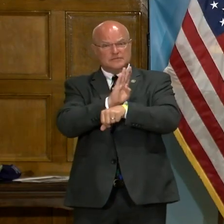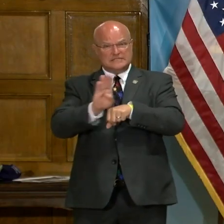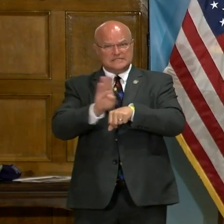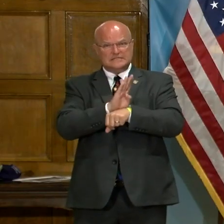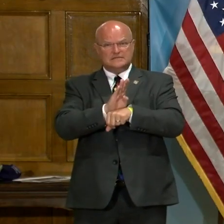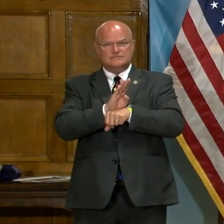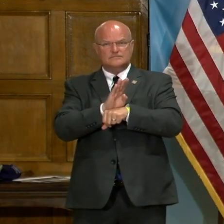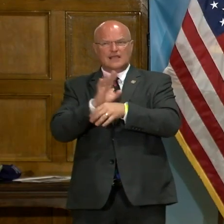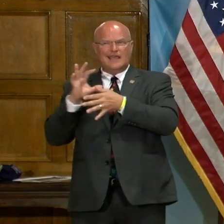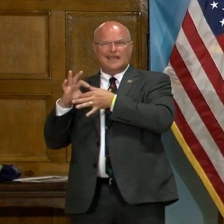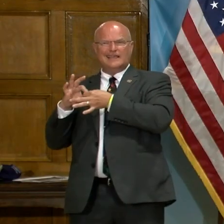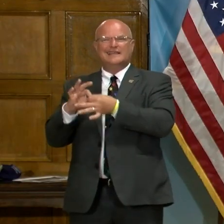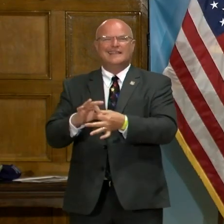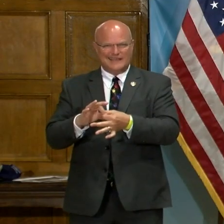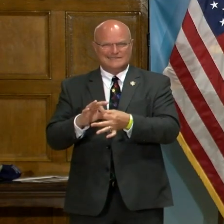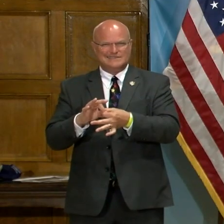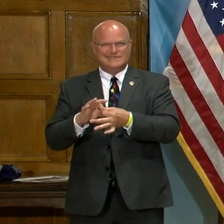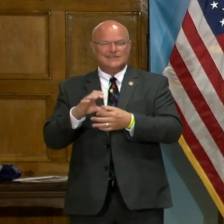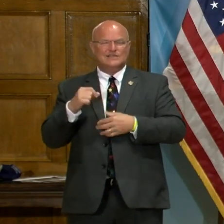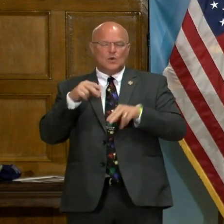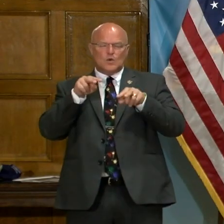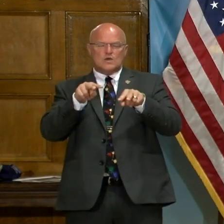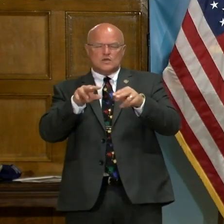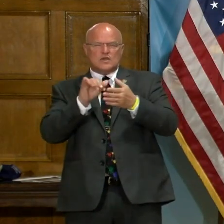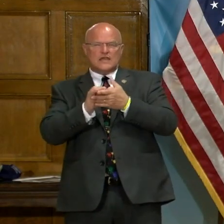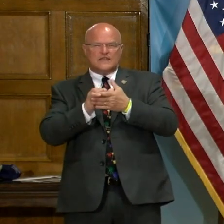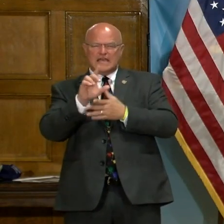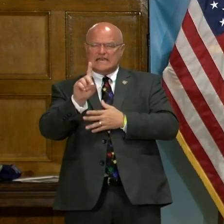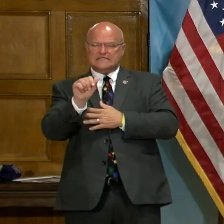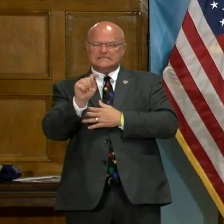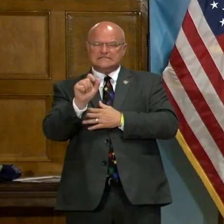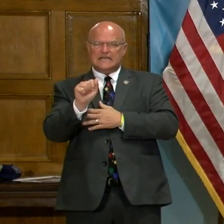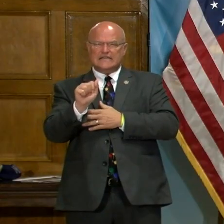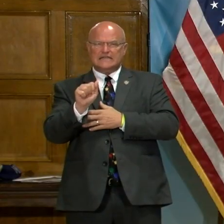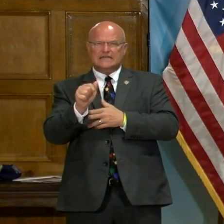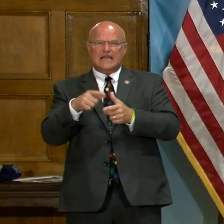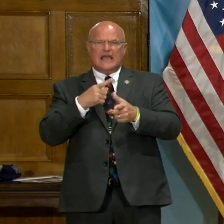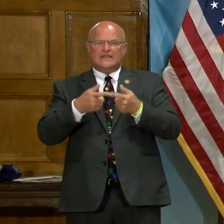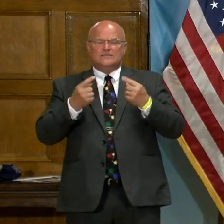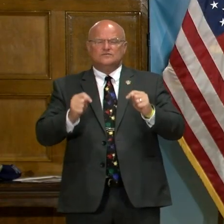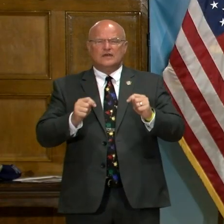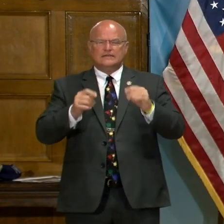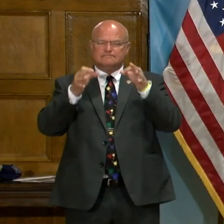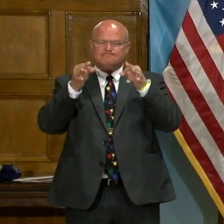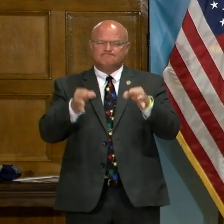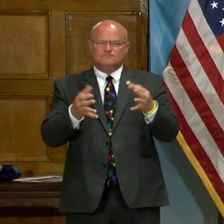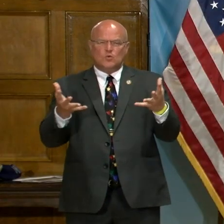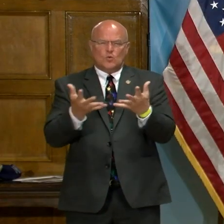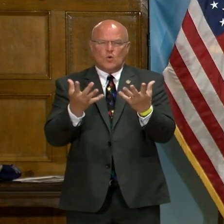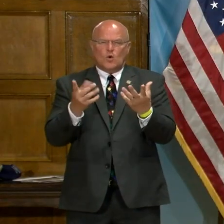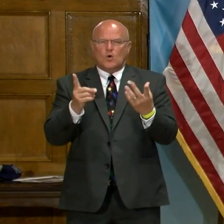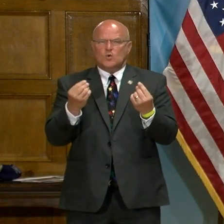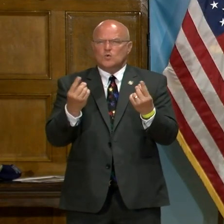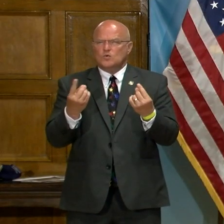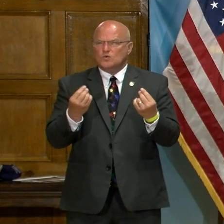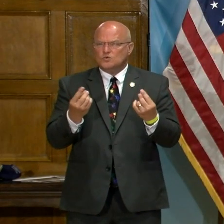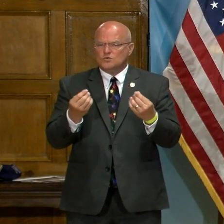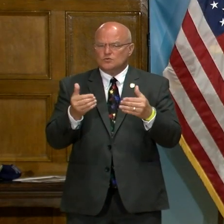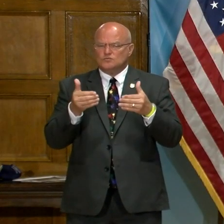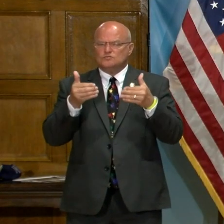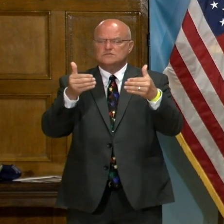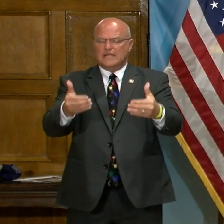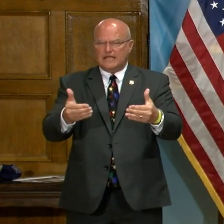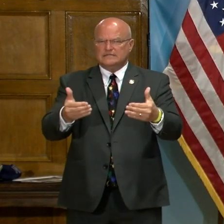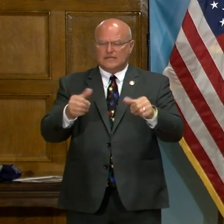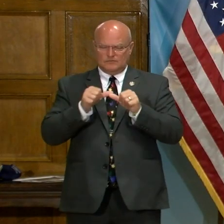there's a connection there. And so we look at that data and try to determine what steps we should take. We'll continue to do